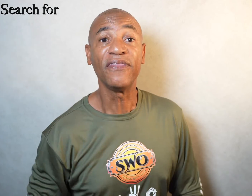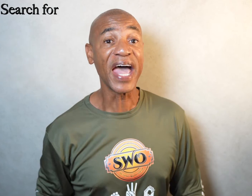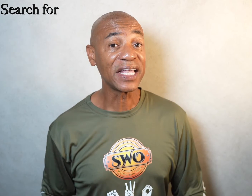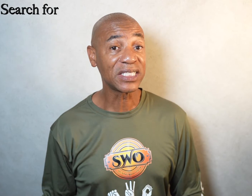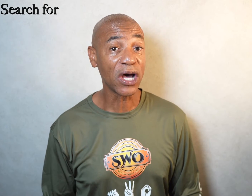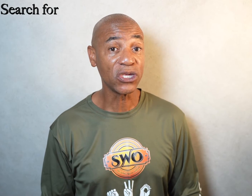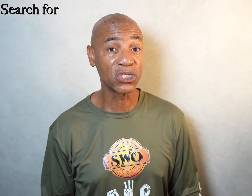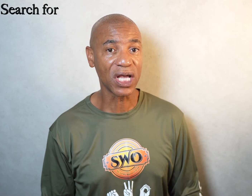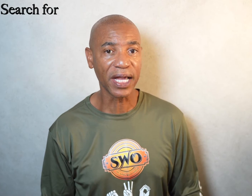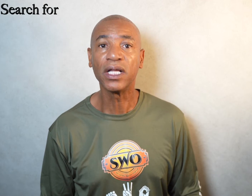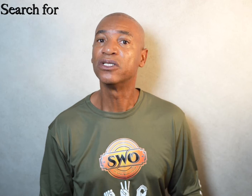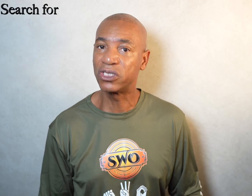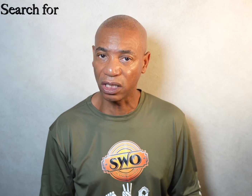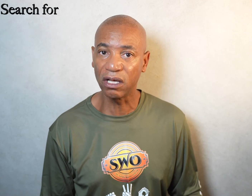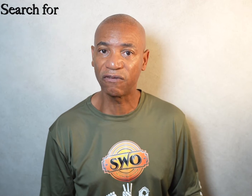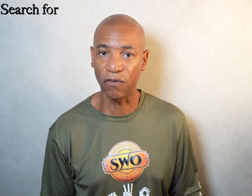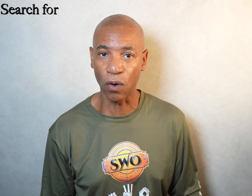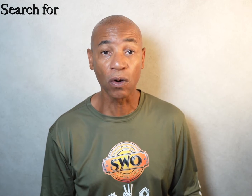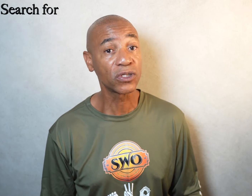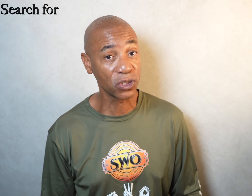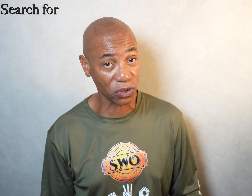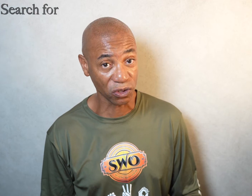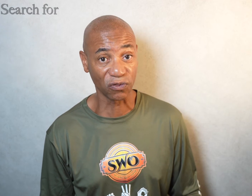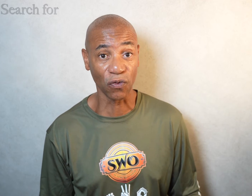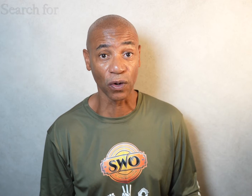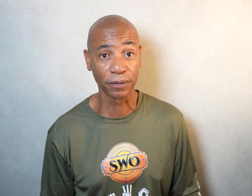That is how you sign to look for or to search for.